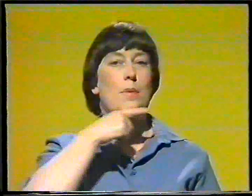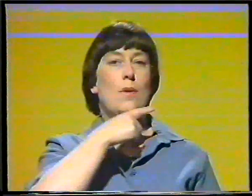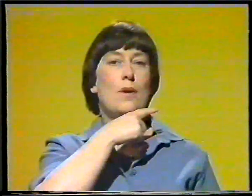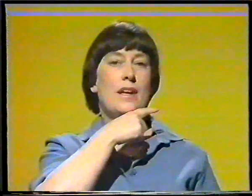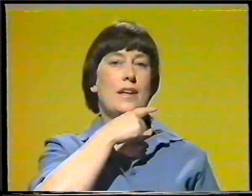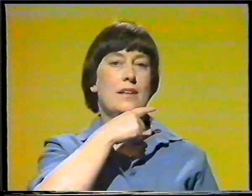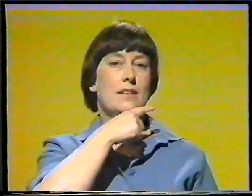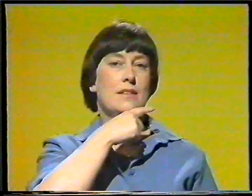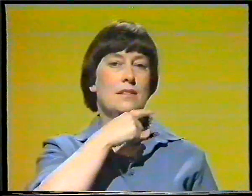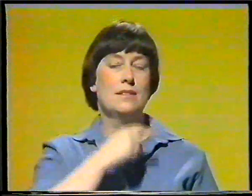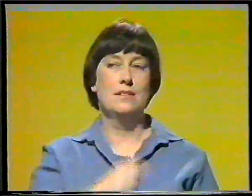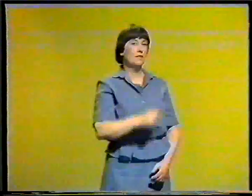Boy.